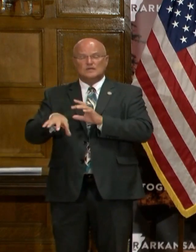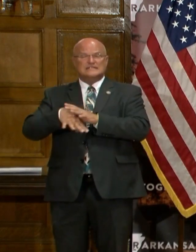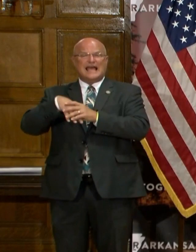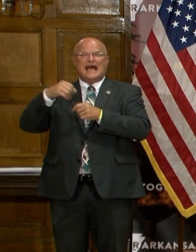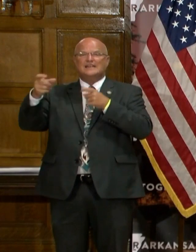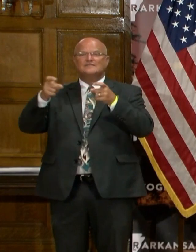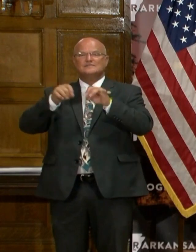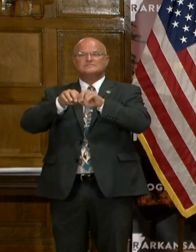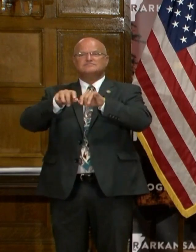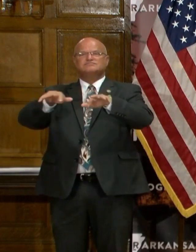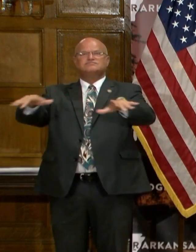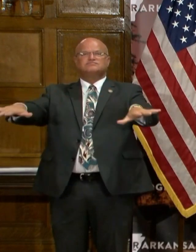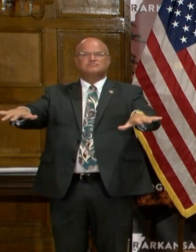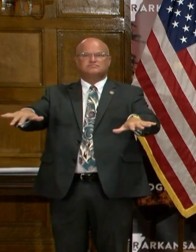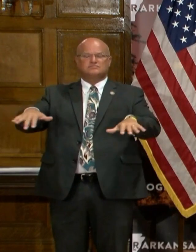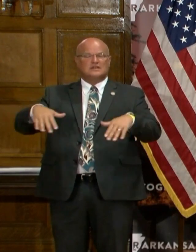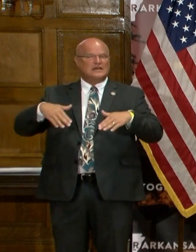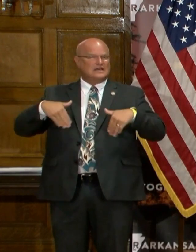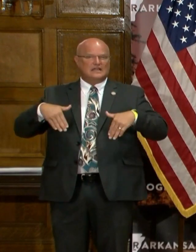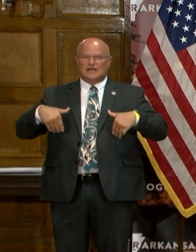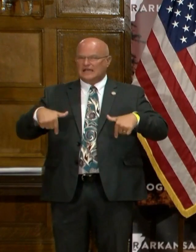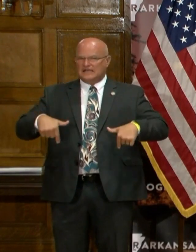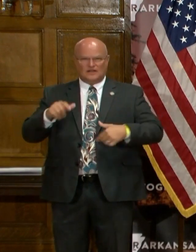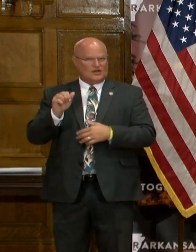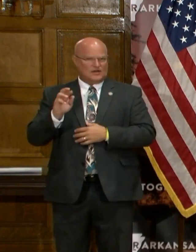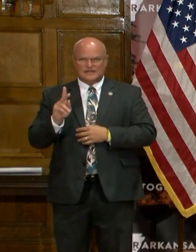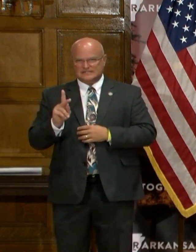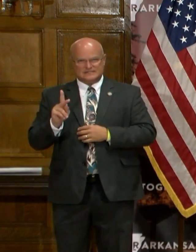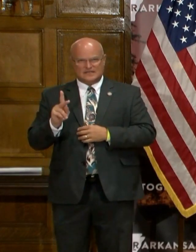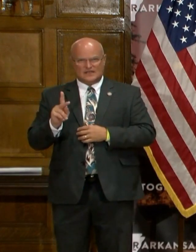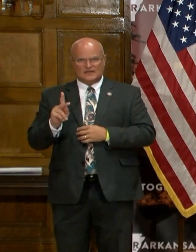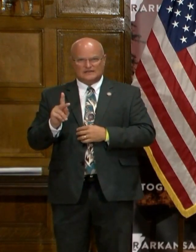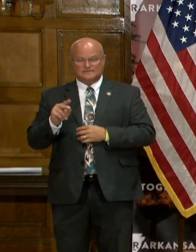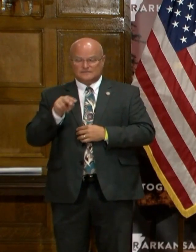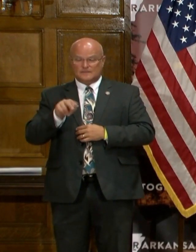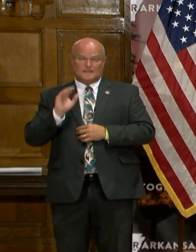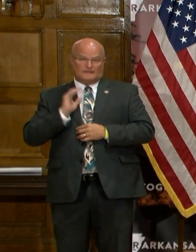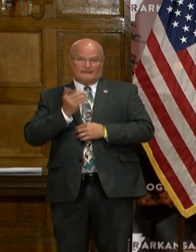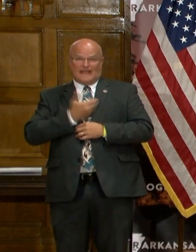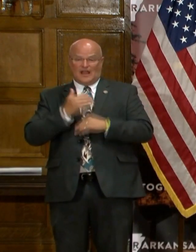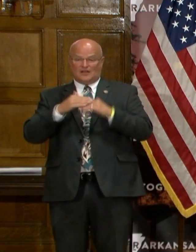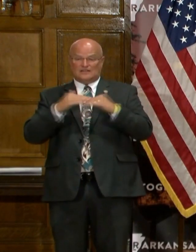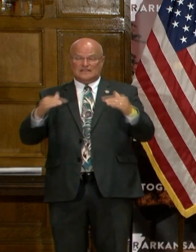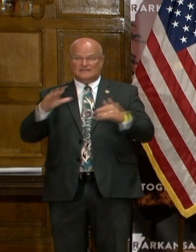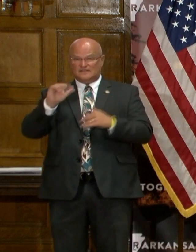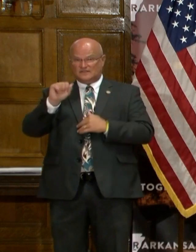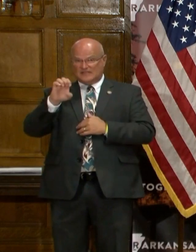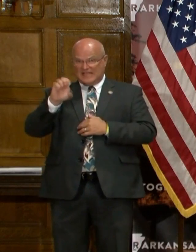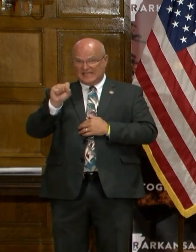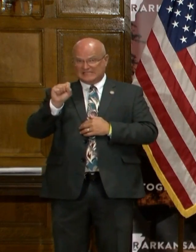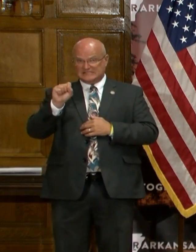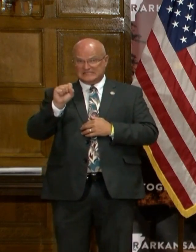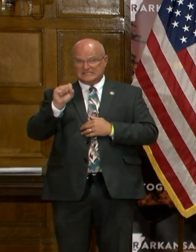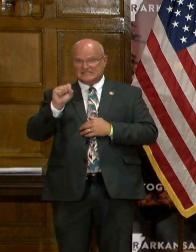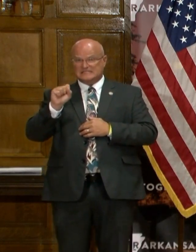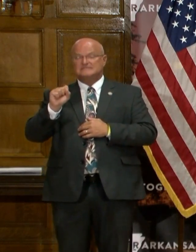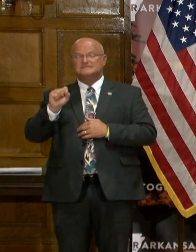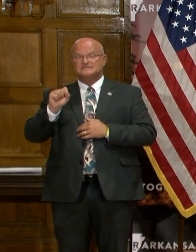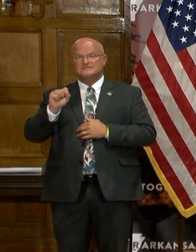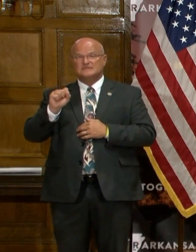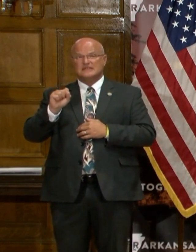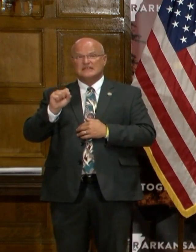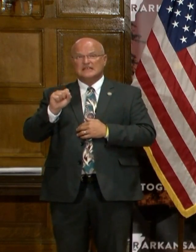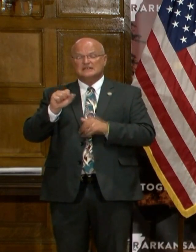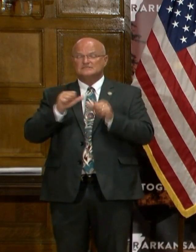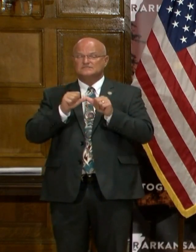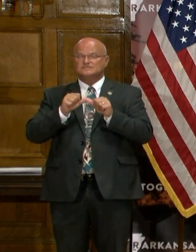control. And that's what we have not had in Arkansas. You look at our level of cases, it's been